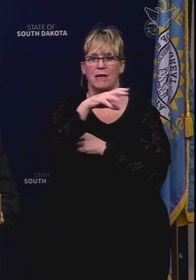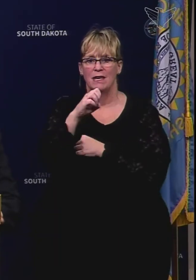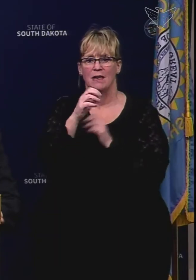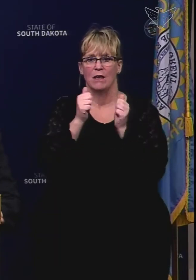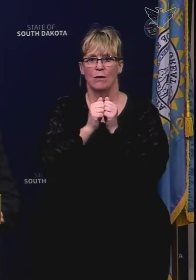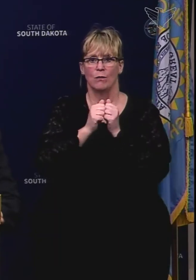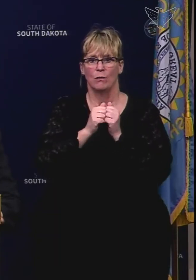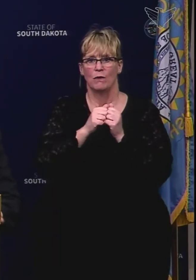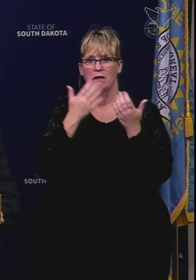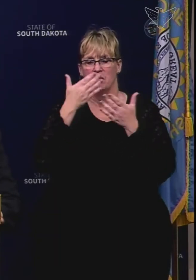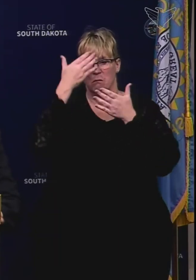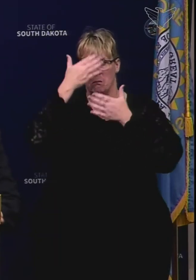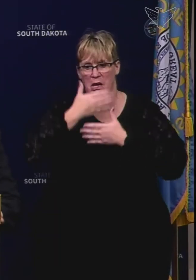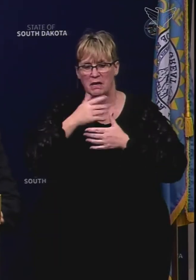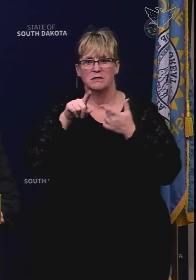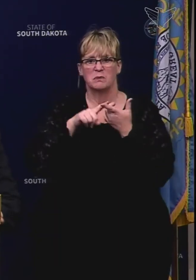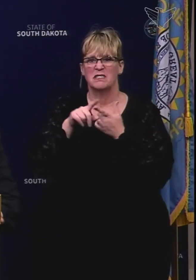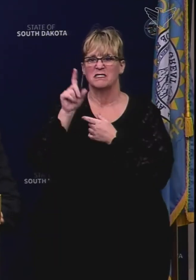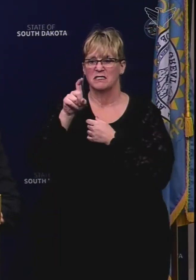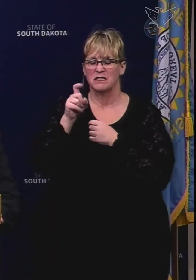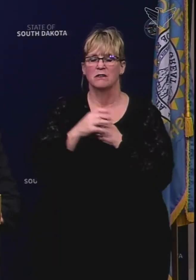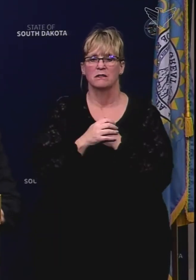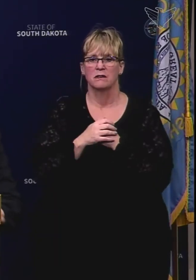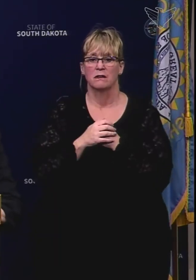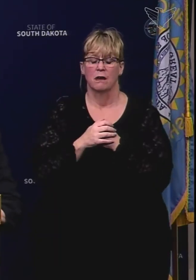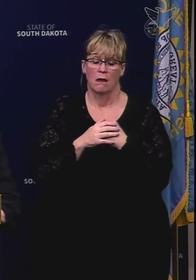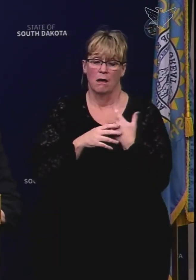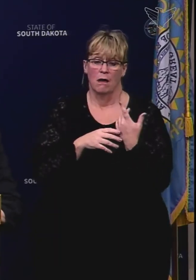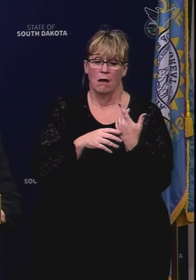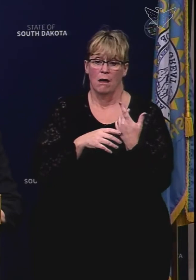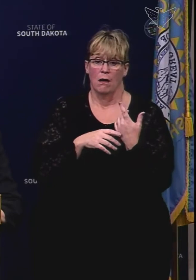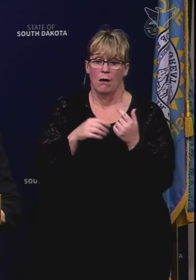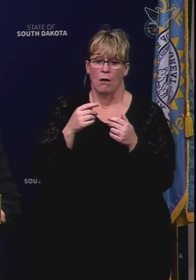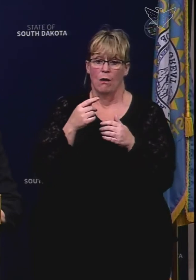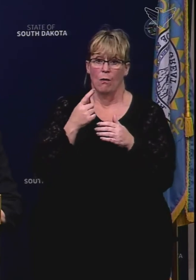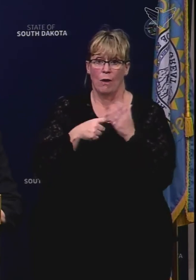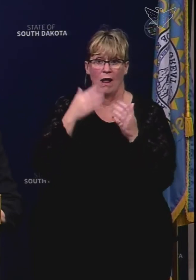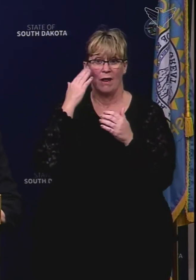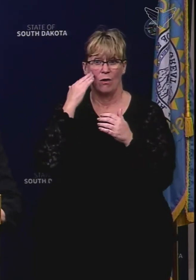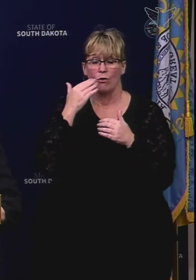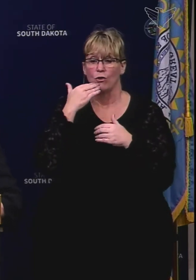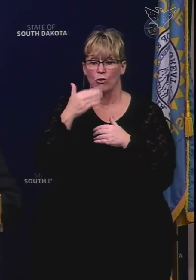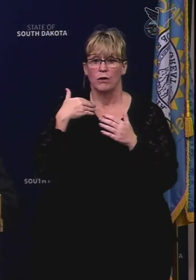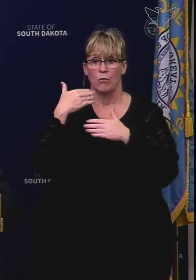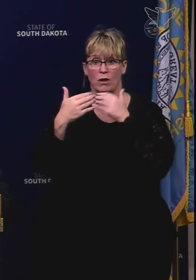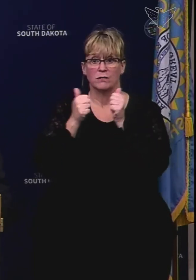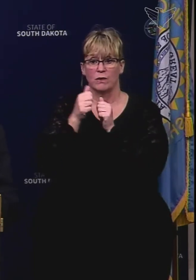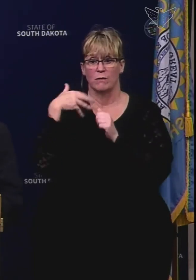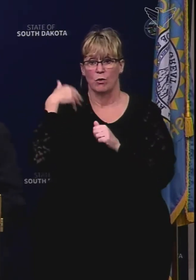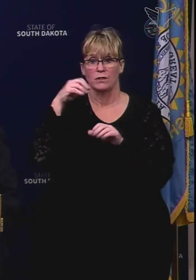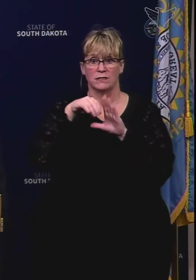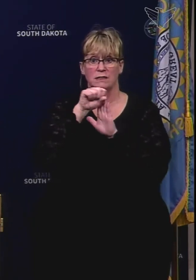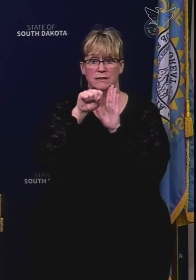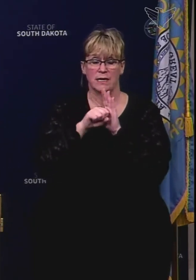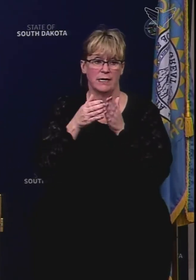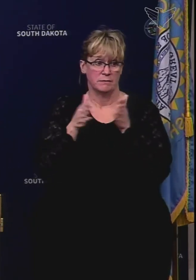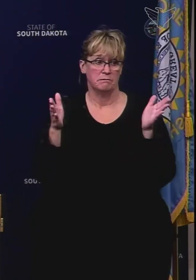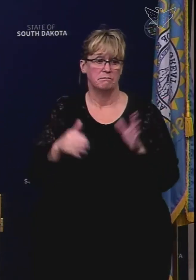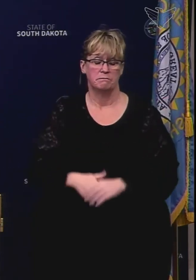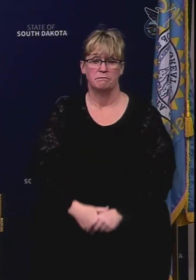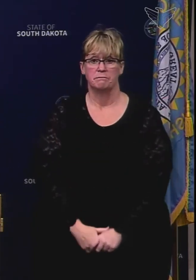that's necessary. And as far as I can tell, we're getting good progress from employers across the state.